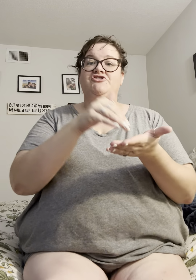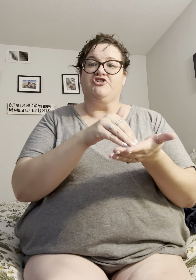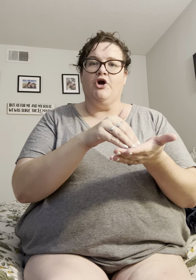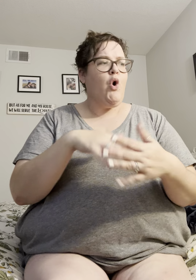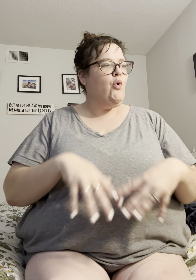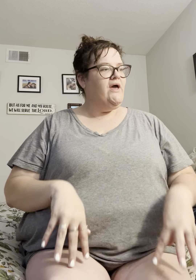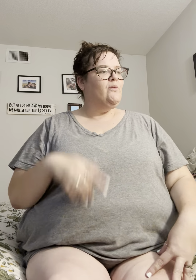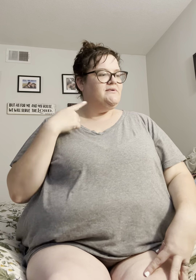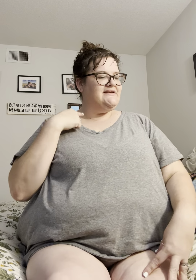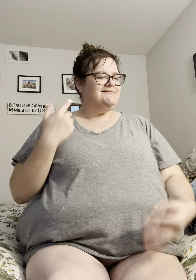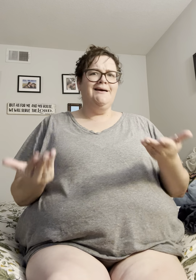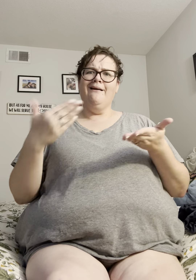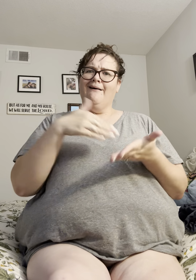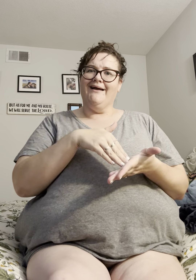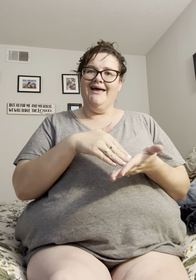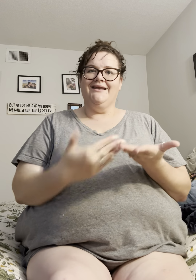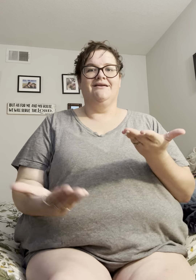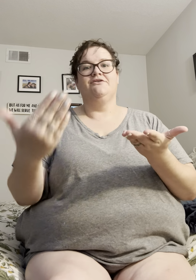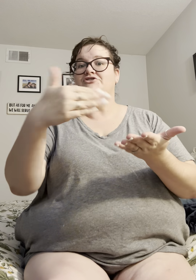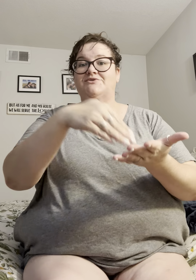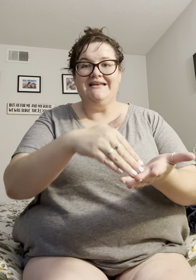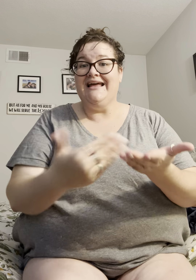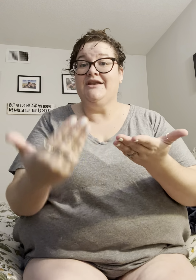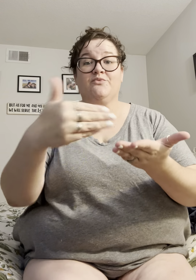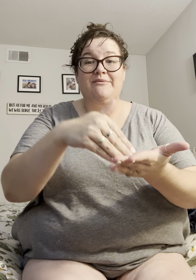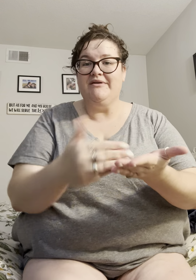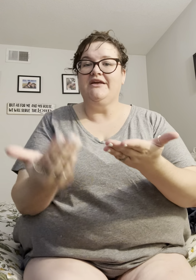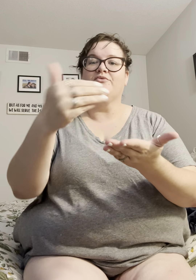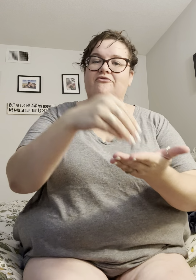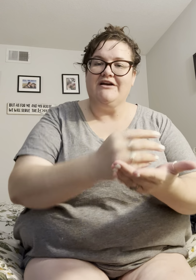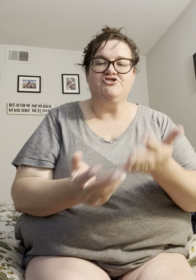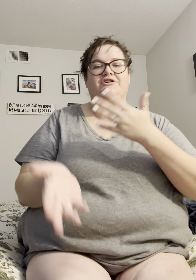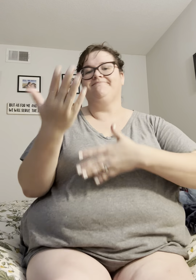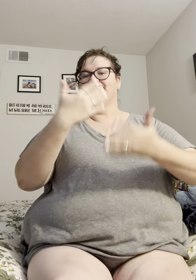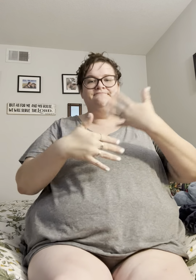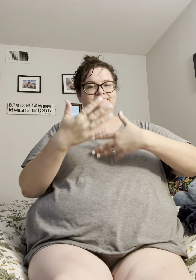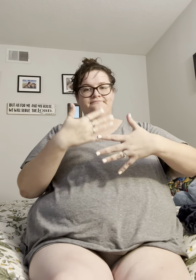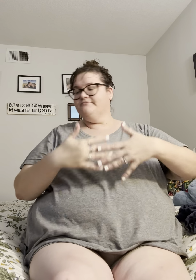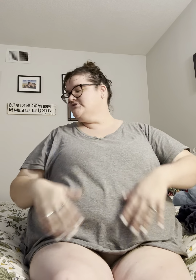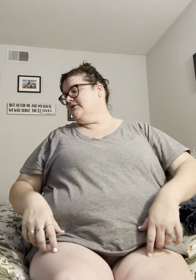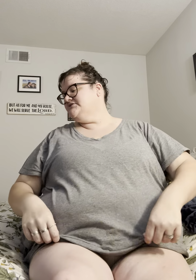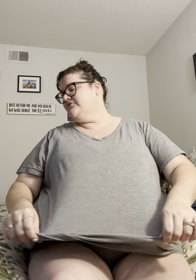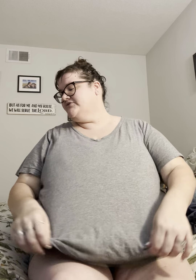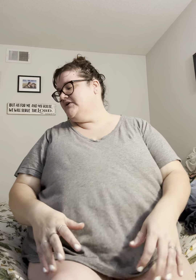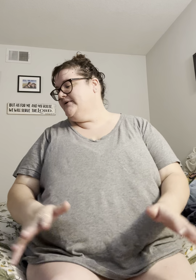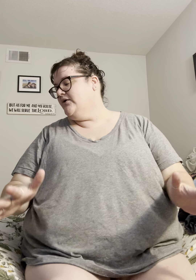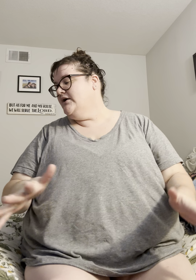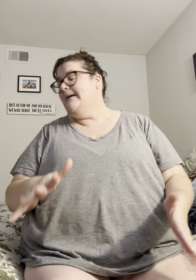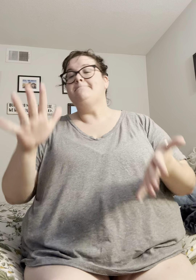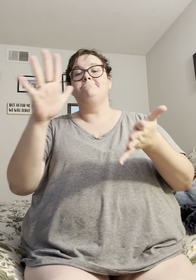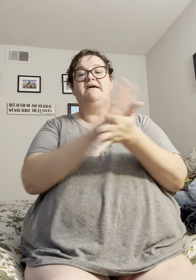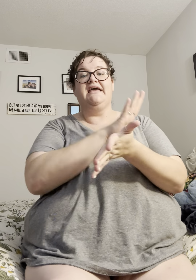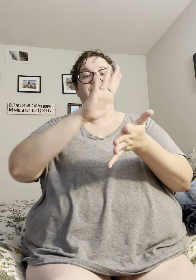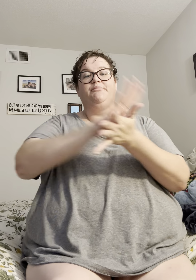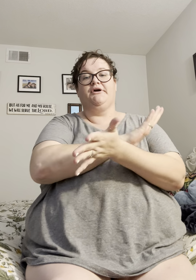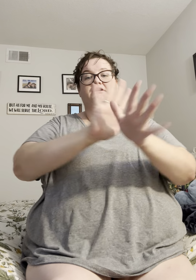refresher. Oh, wait, what was that sign? Again, do it again, repeat, refresher, so on and so forth. So here we go. Paper,